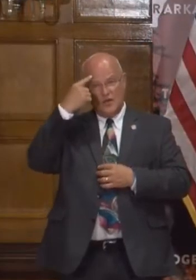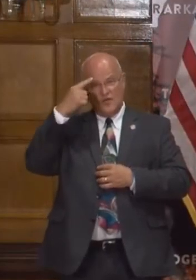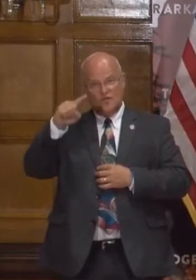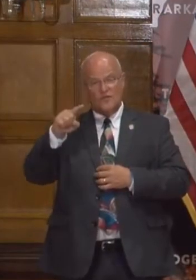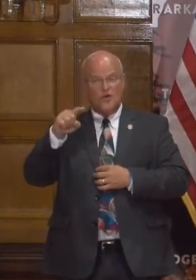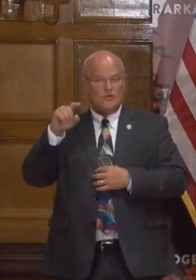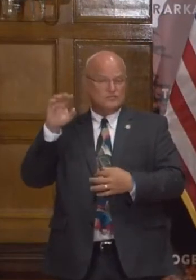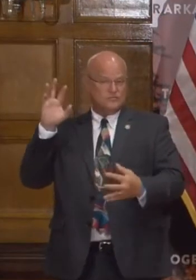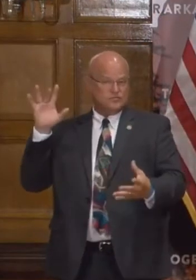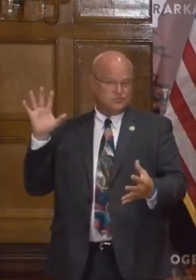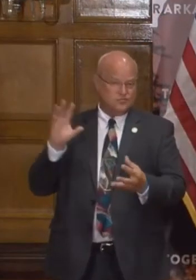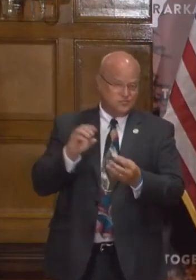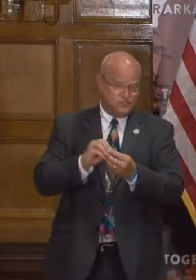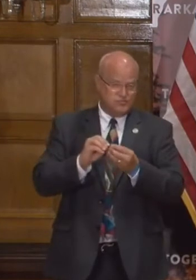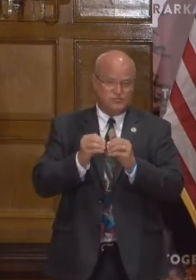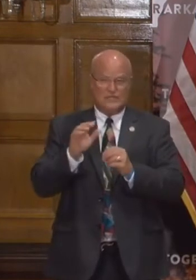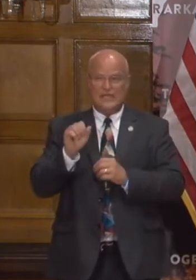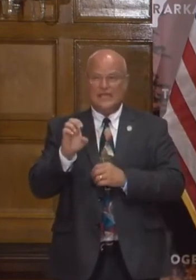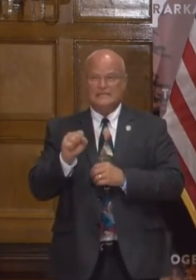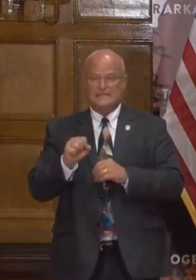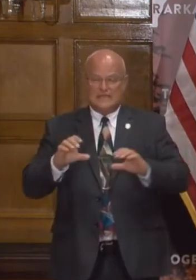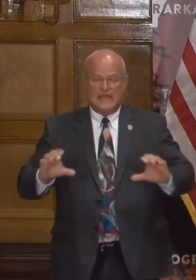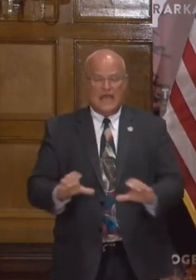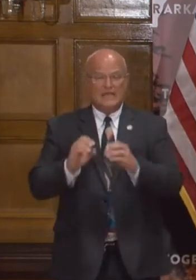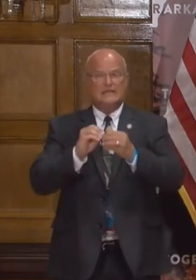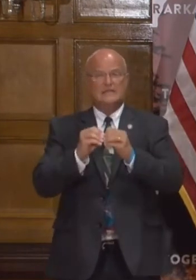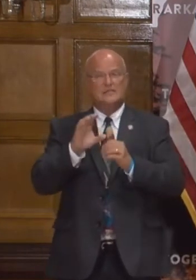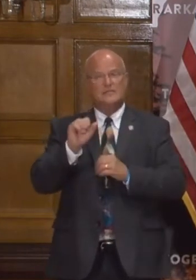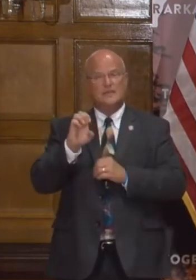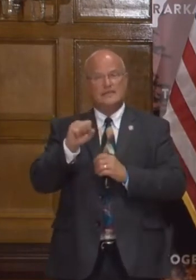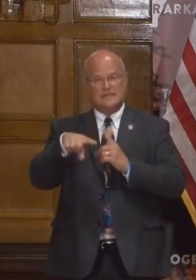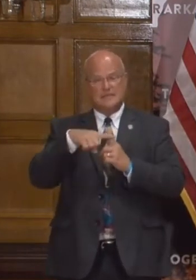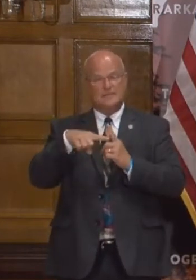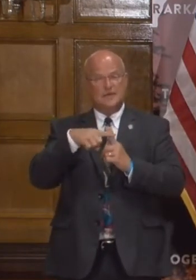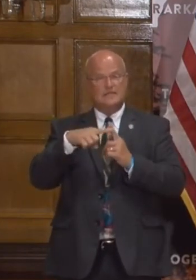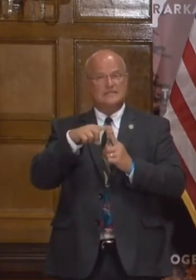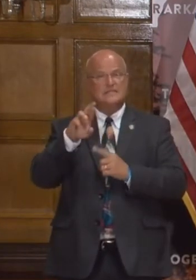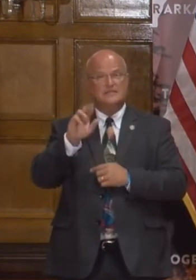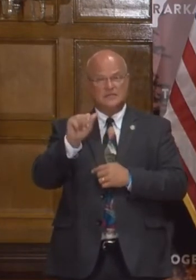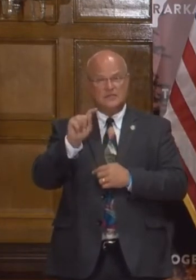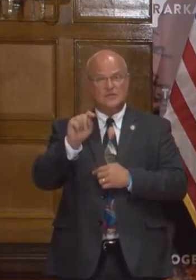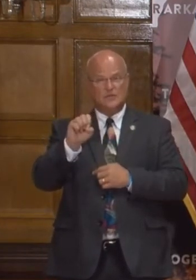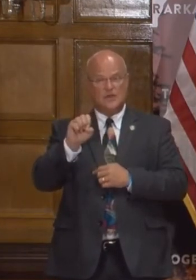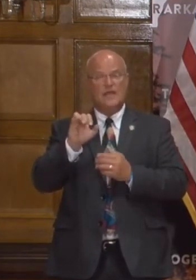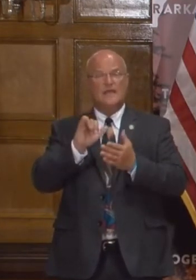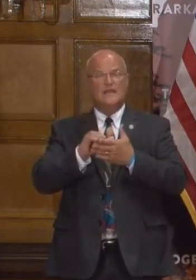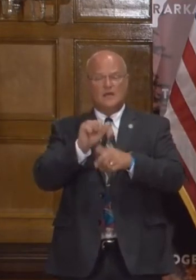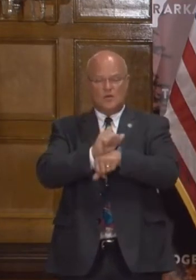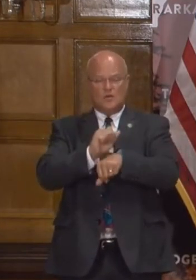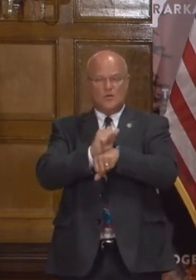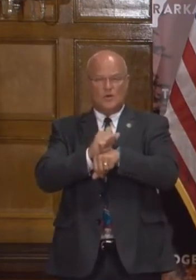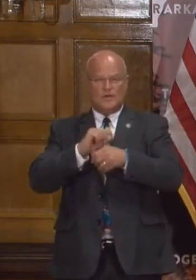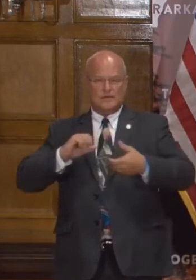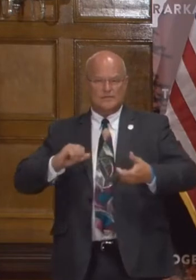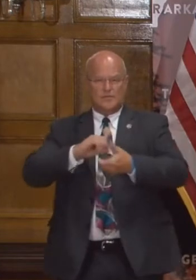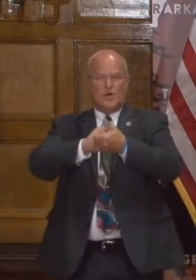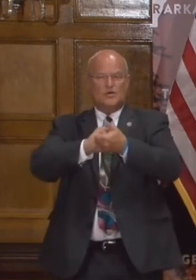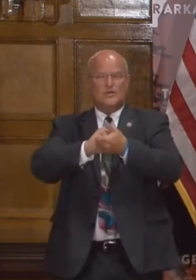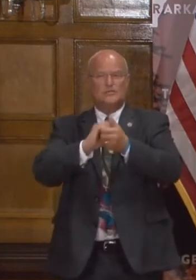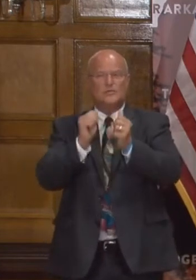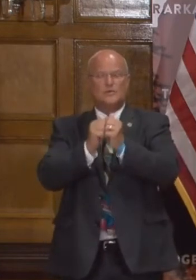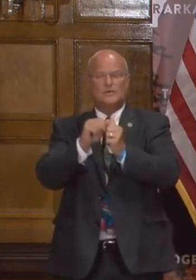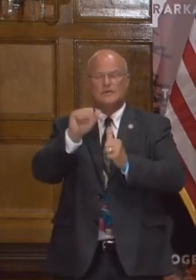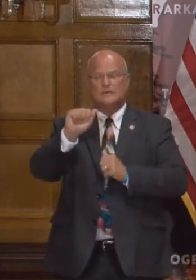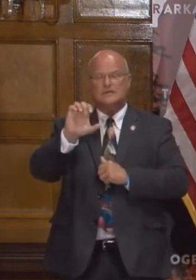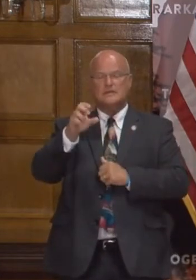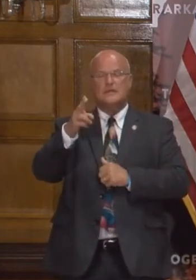the cumulative number of cases, the active number of cases, and positivity rate that we're working in partnership with